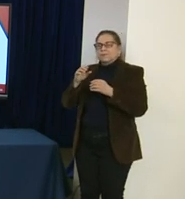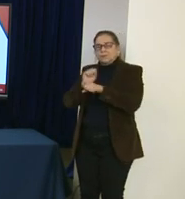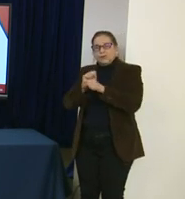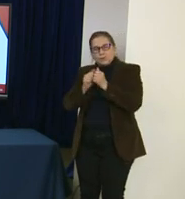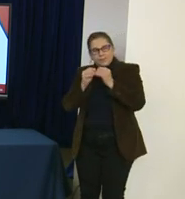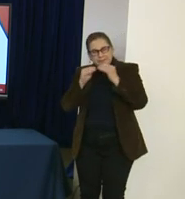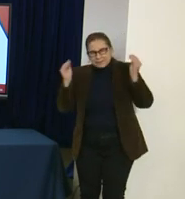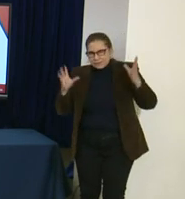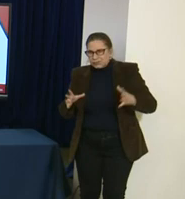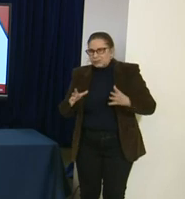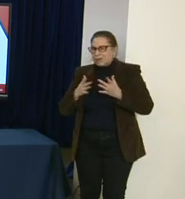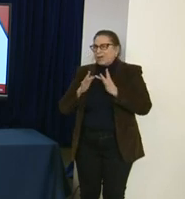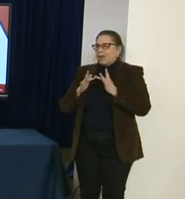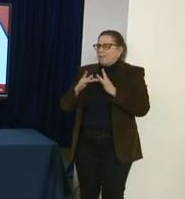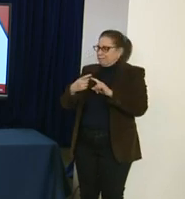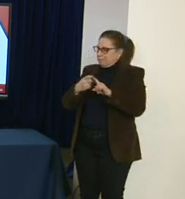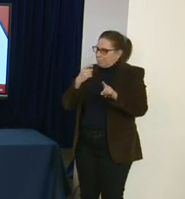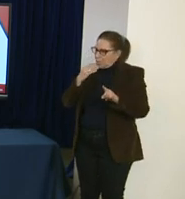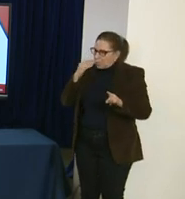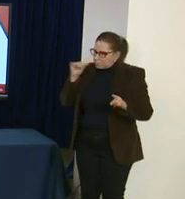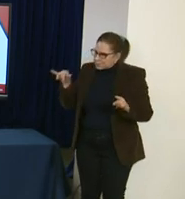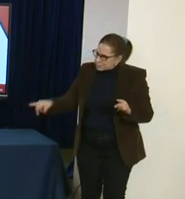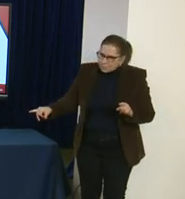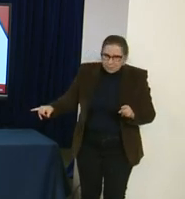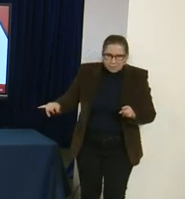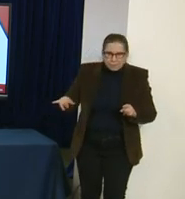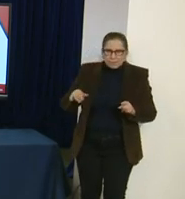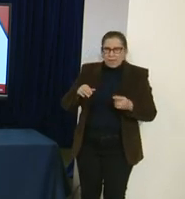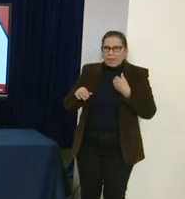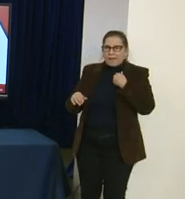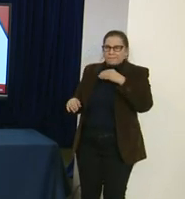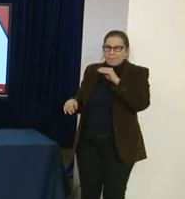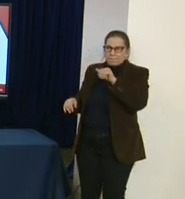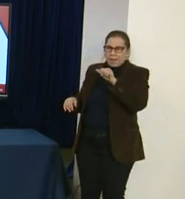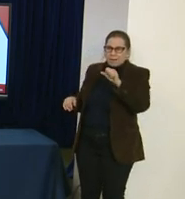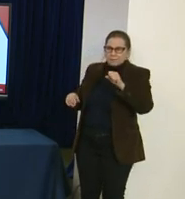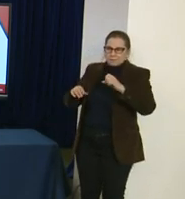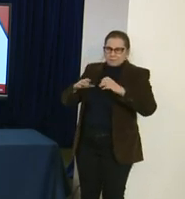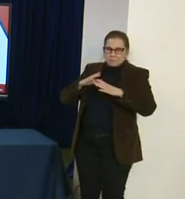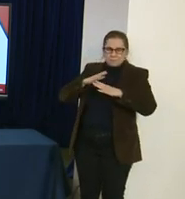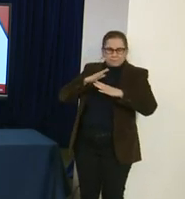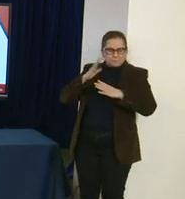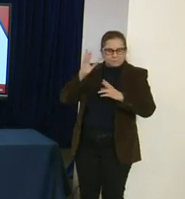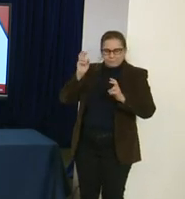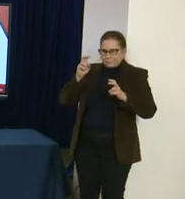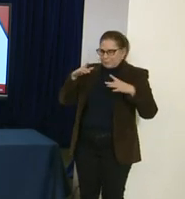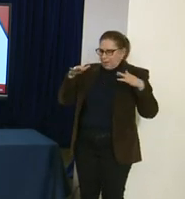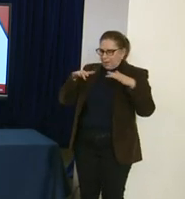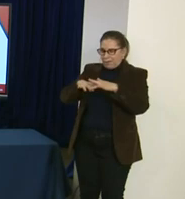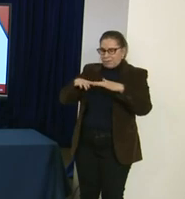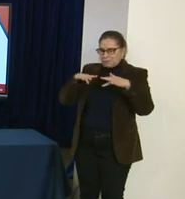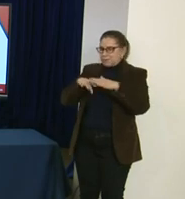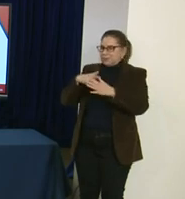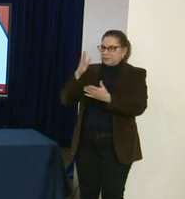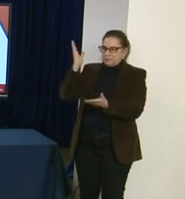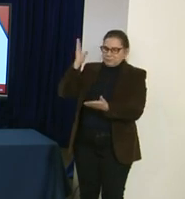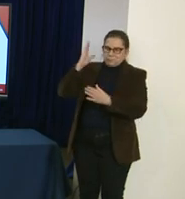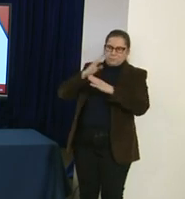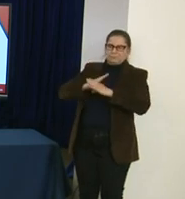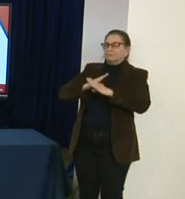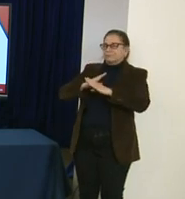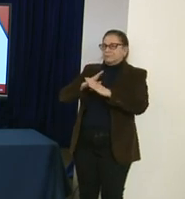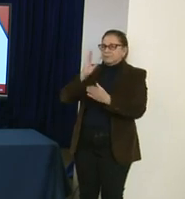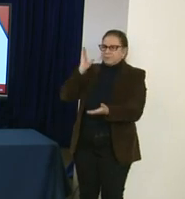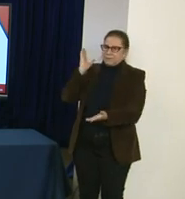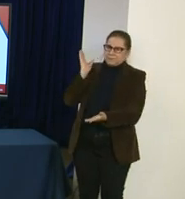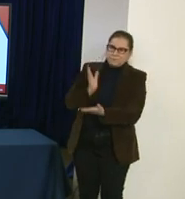gathering prohibitions and the prohibition of non-essential business in the District of Columbia. And